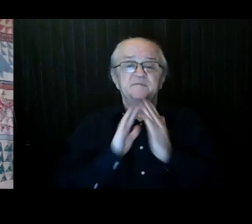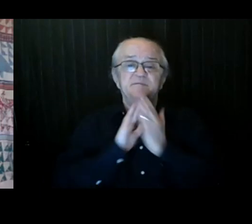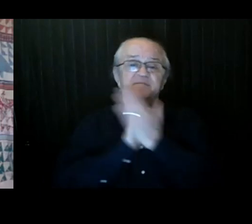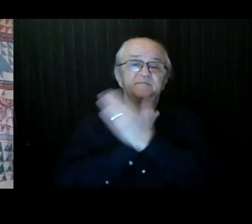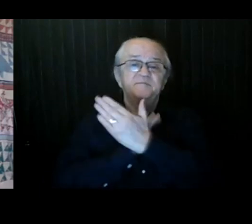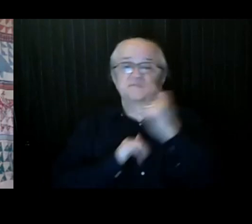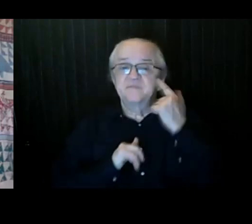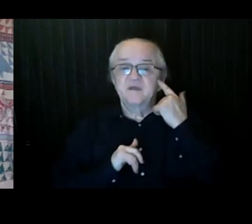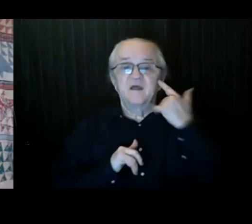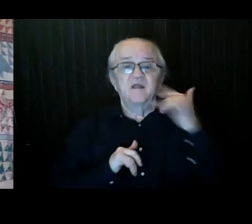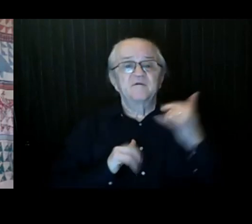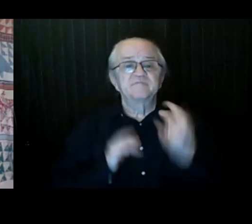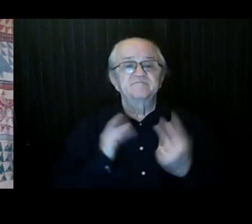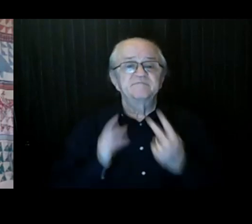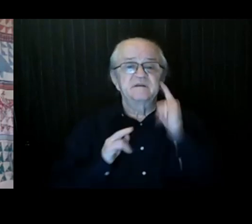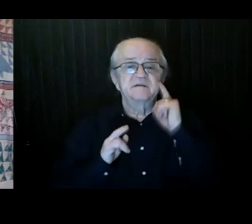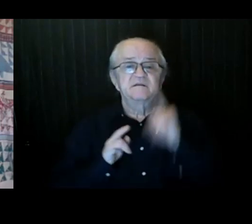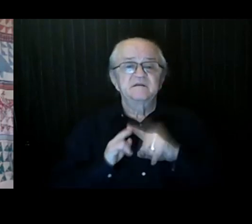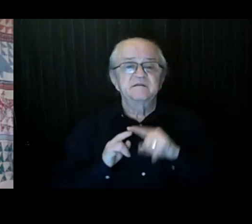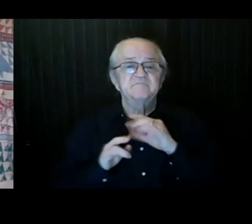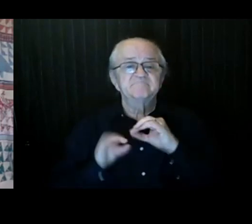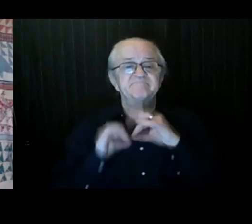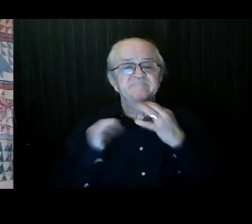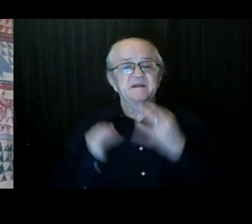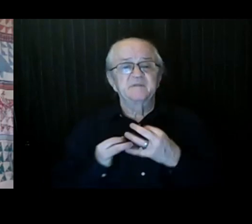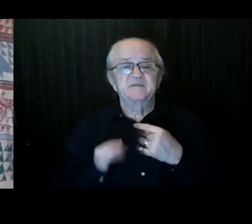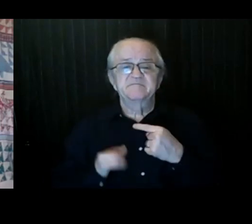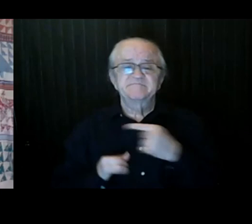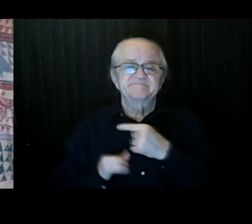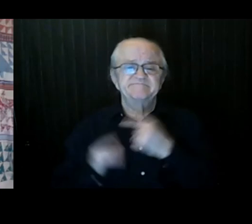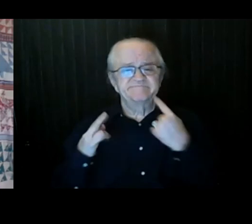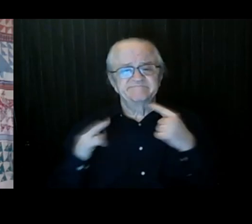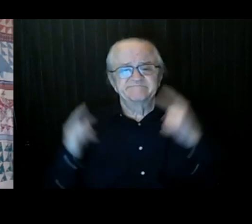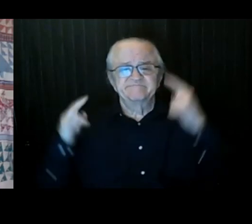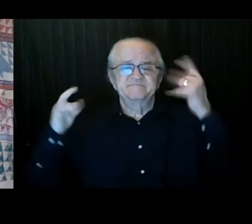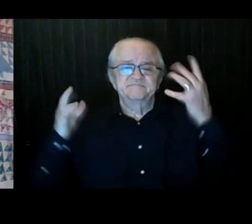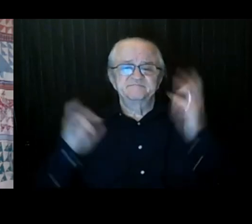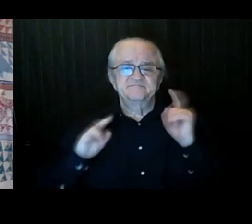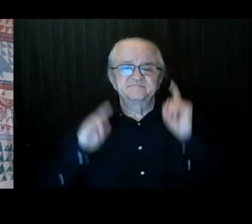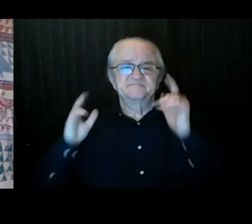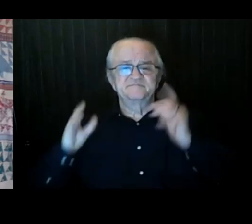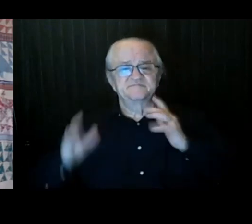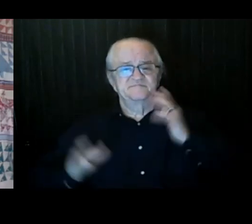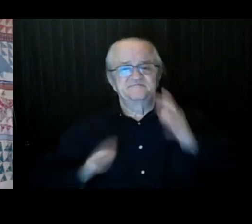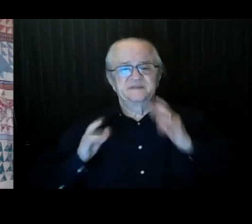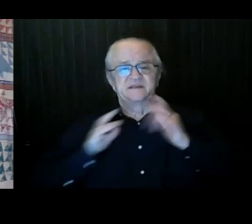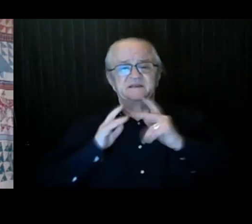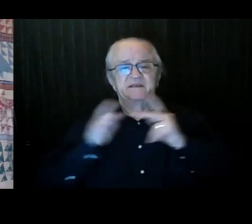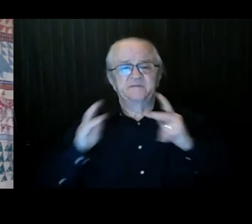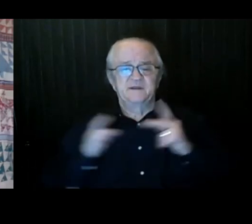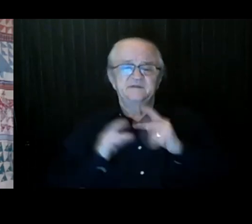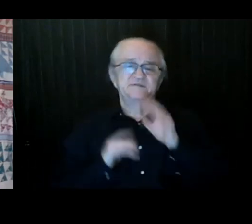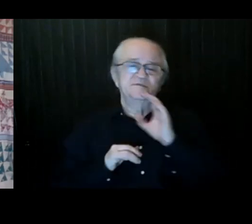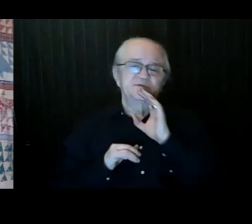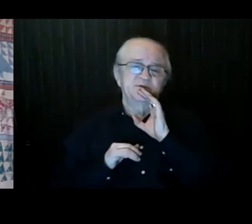family. They were doing really well, and we wanted to go to this fancy place where she could watch the sun set over Catalina